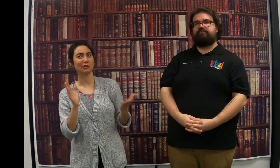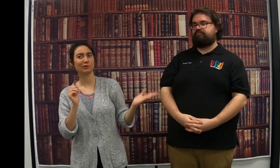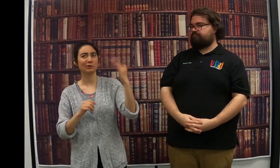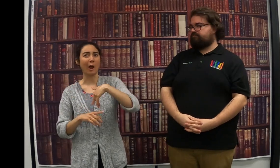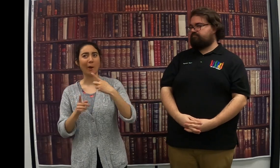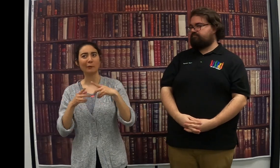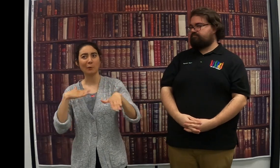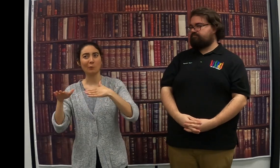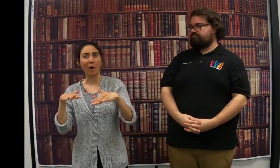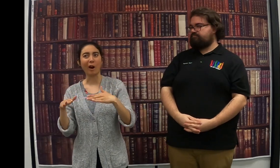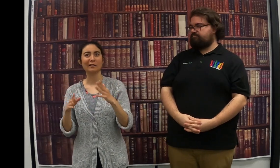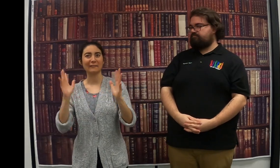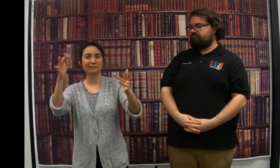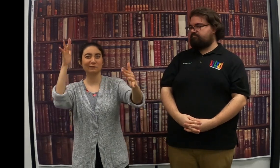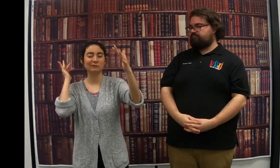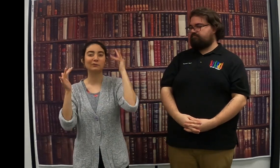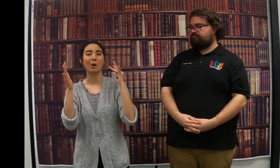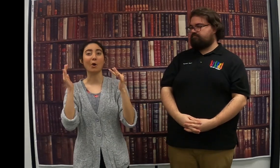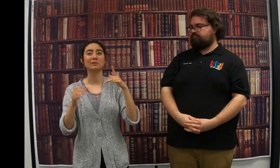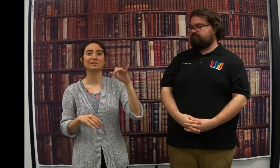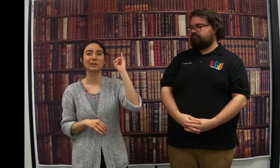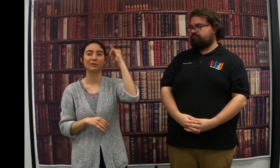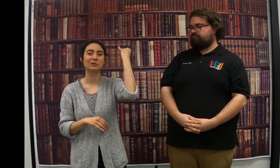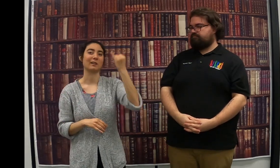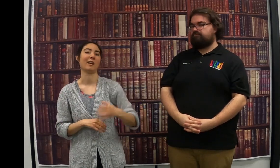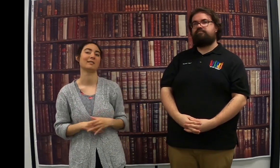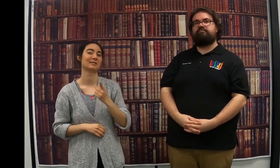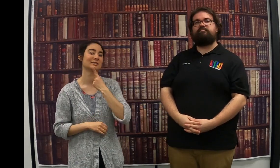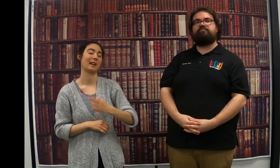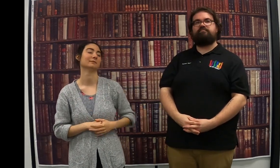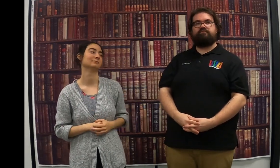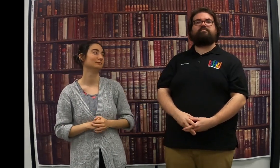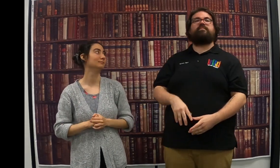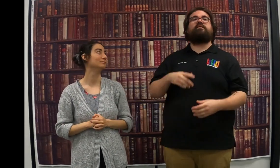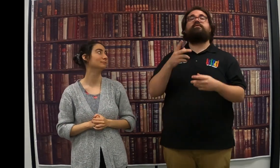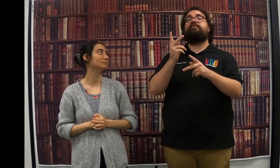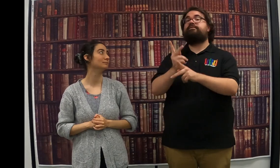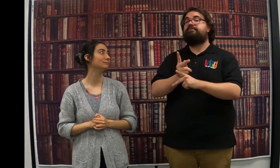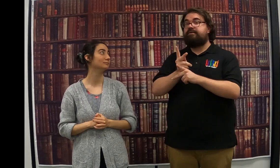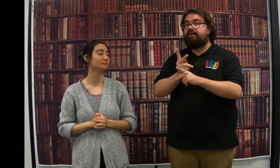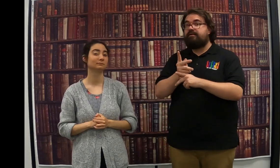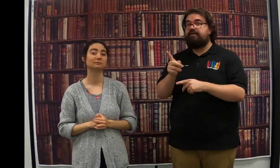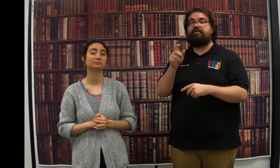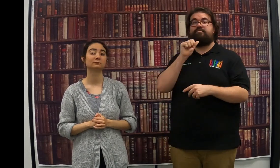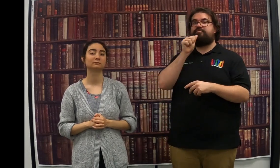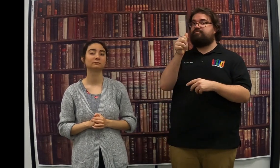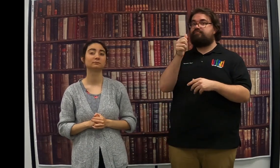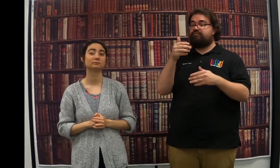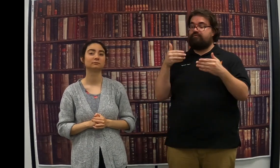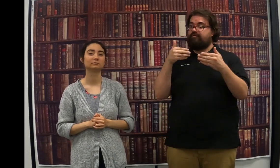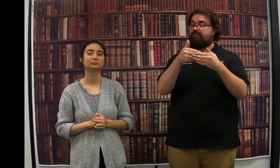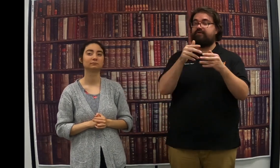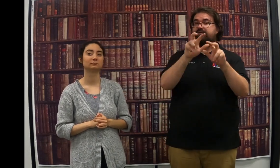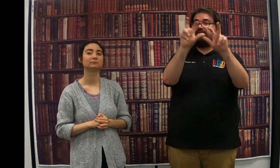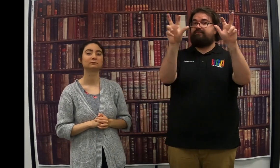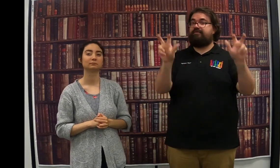go for a walk in the forest. Joringel said, Take care that you do not go too near the